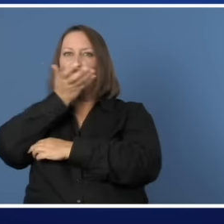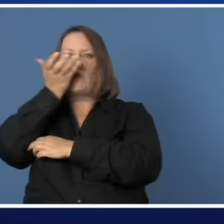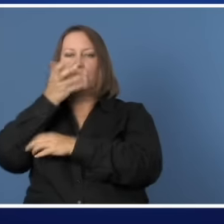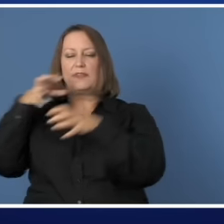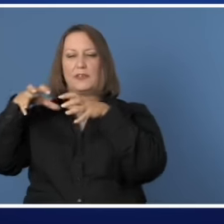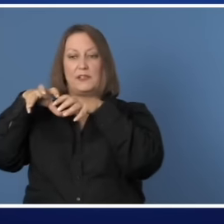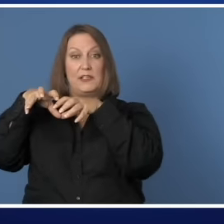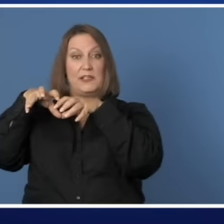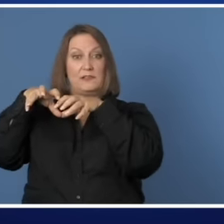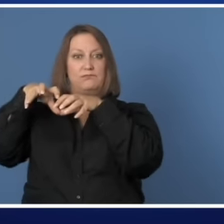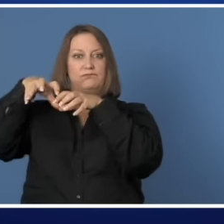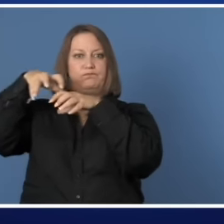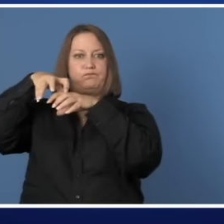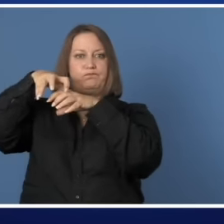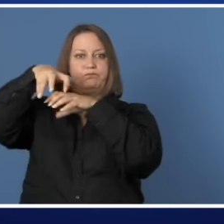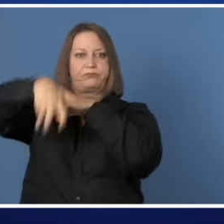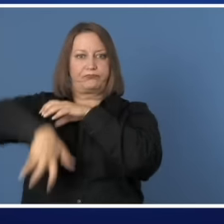a slope.